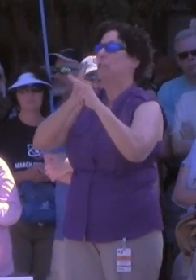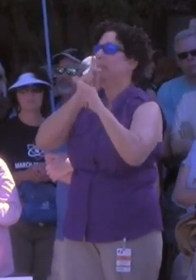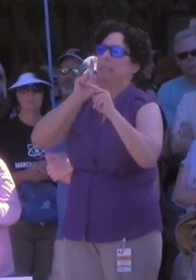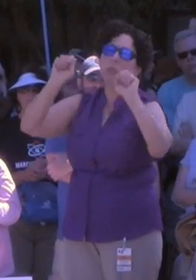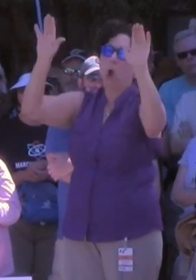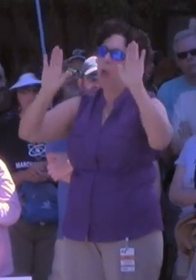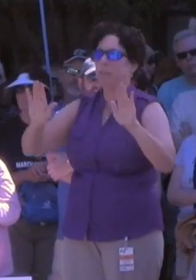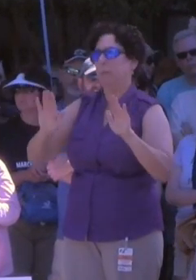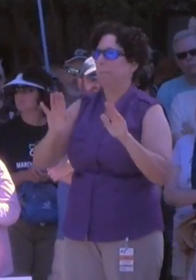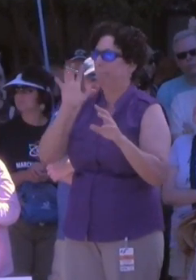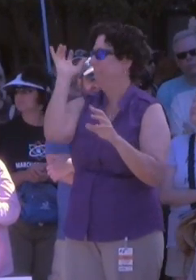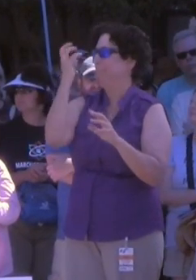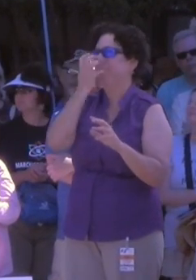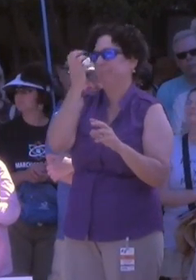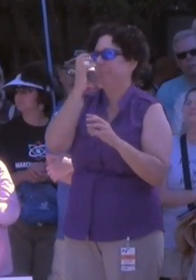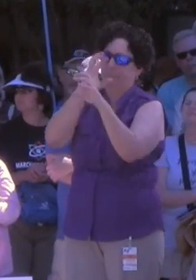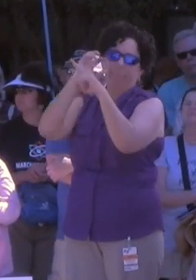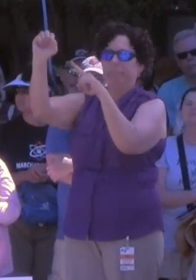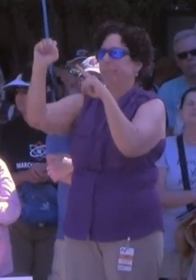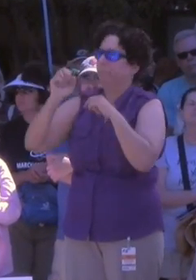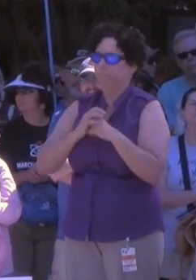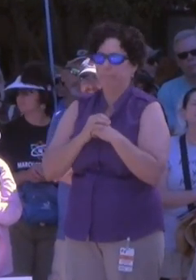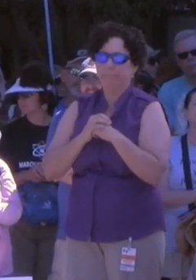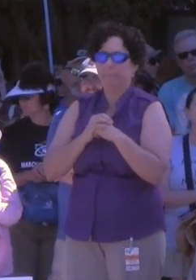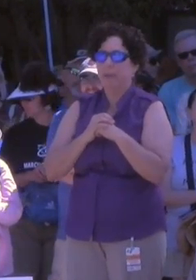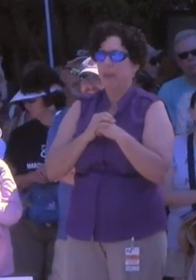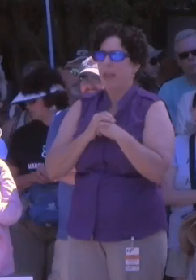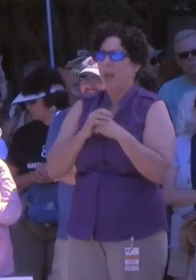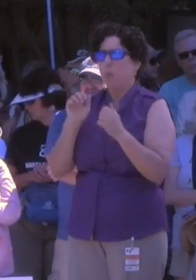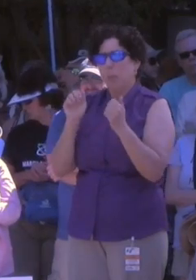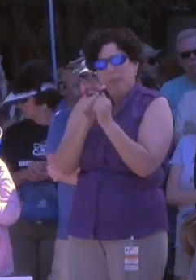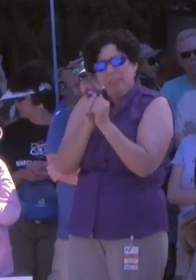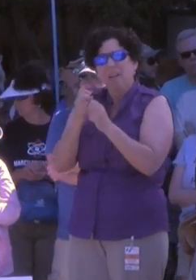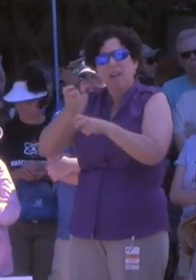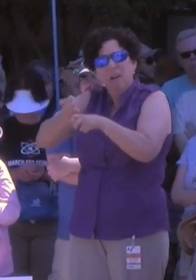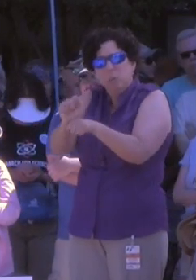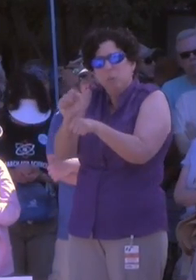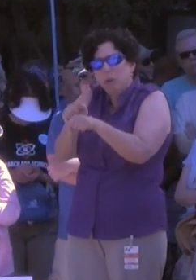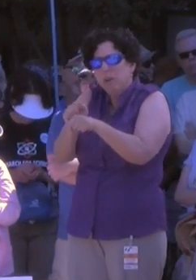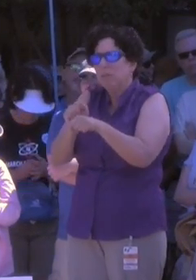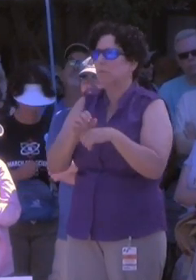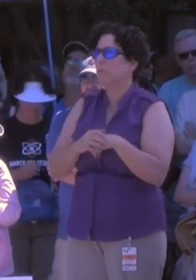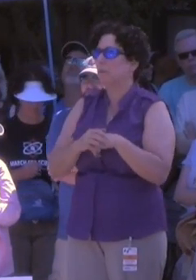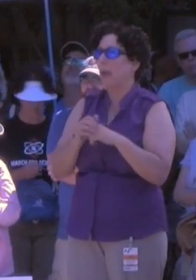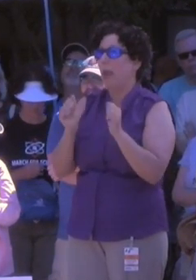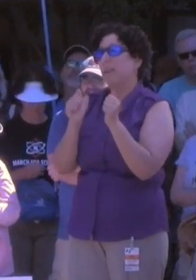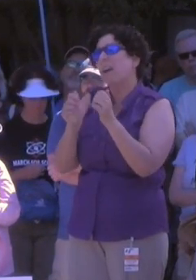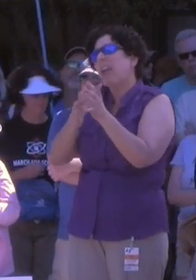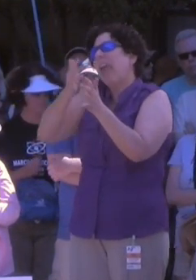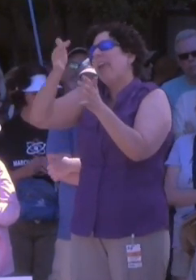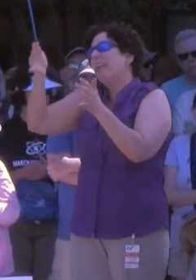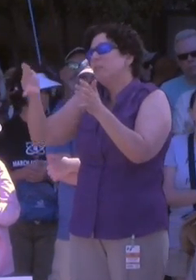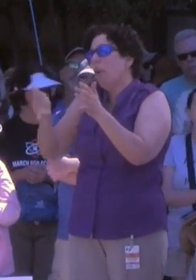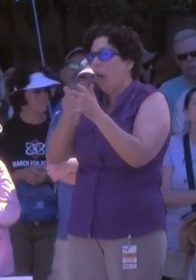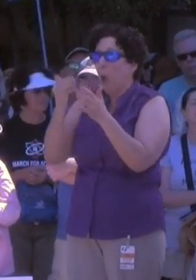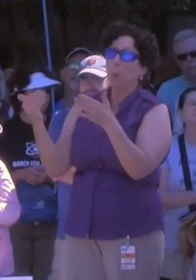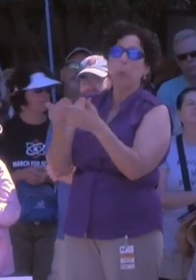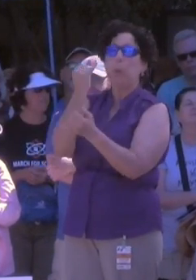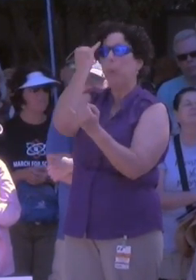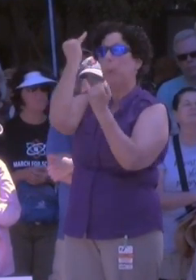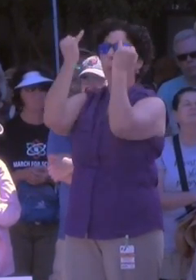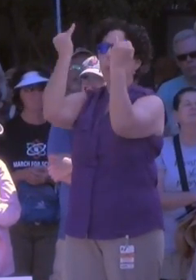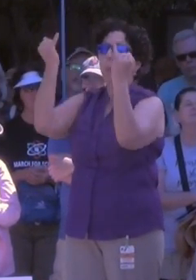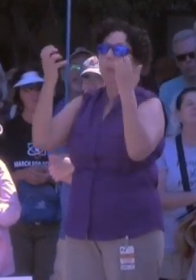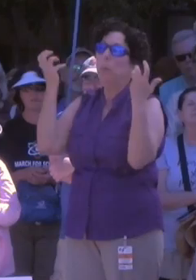And with hard work, coupled with occasional, call them revelations, another name for